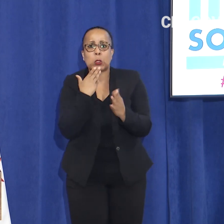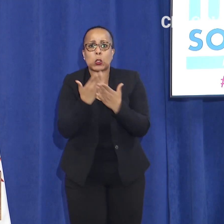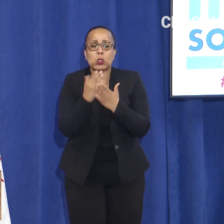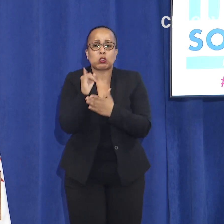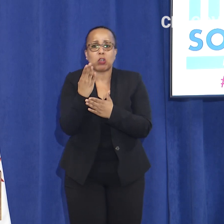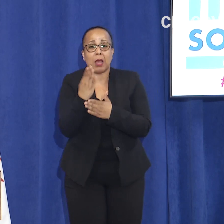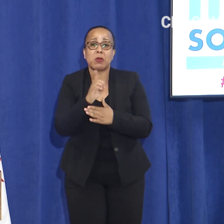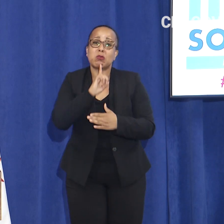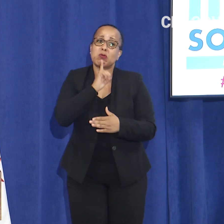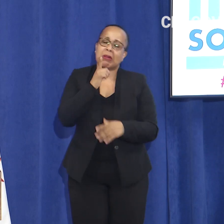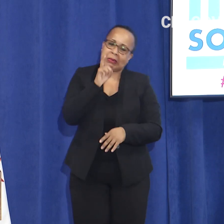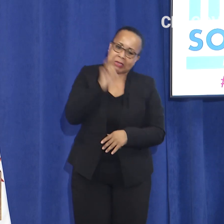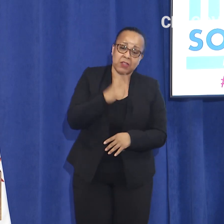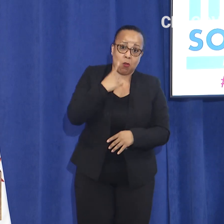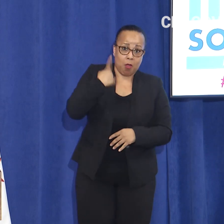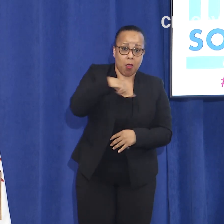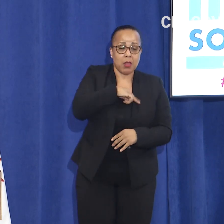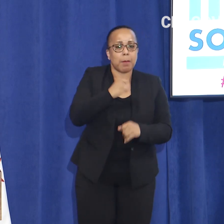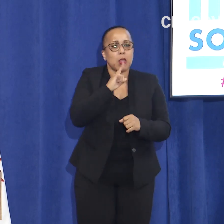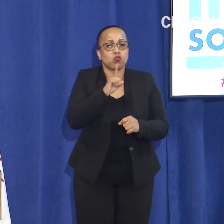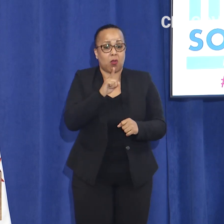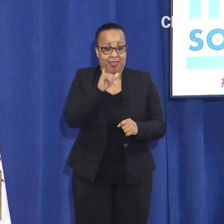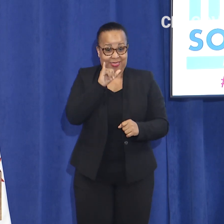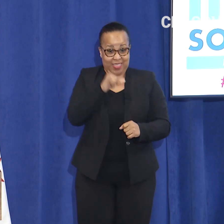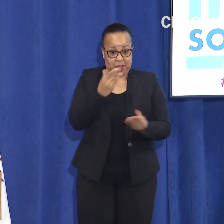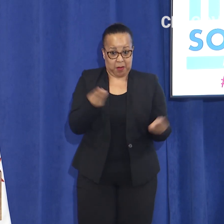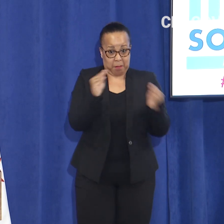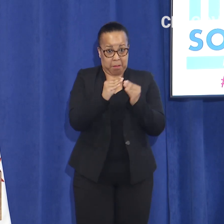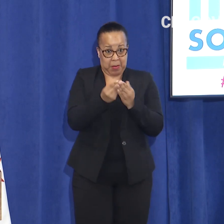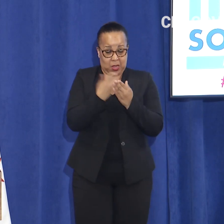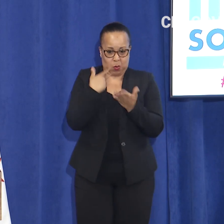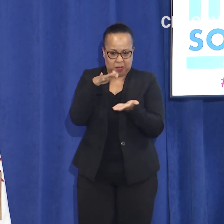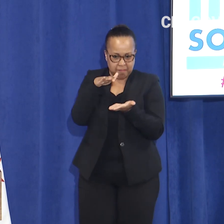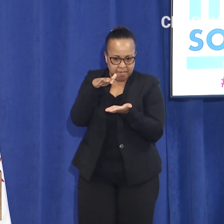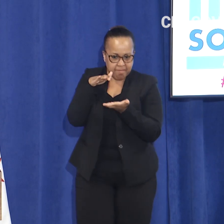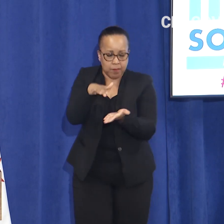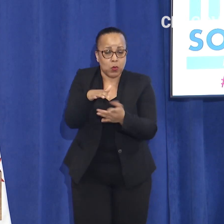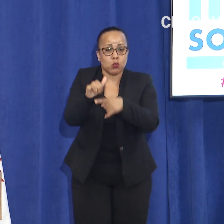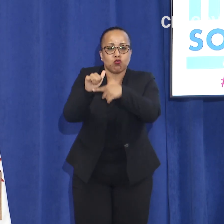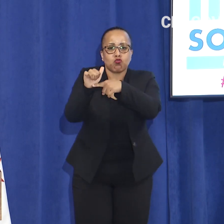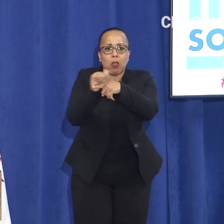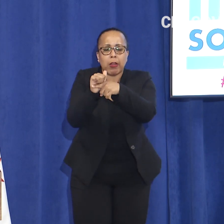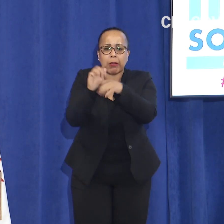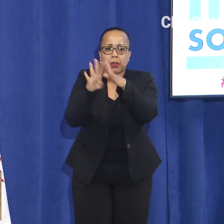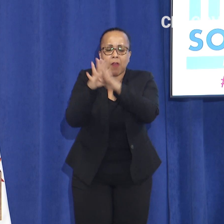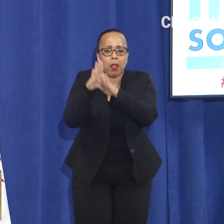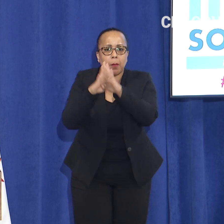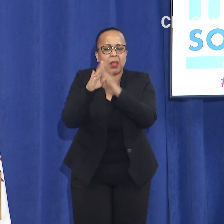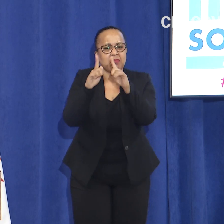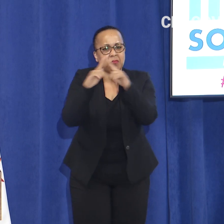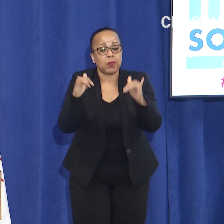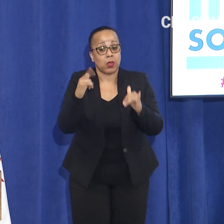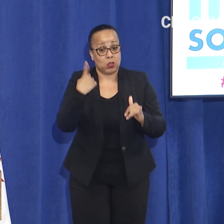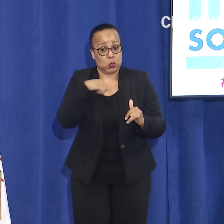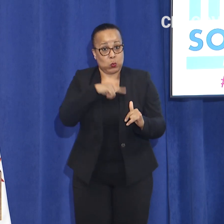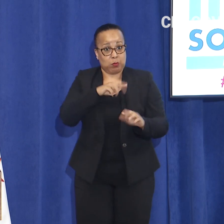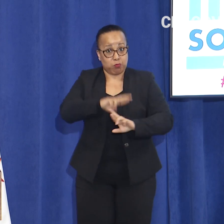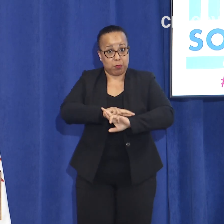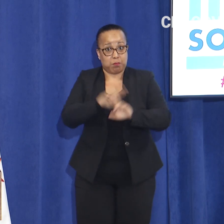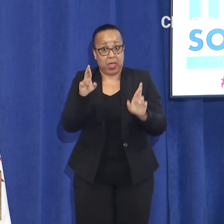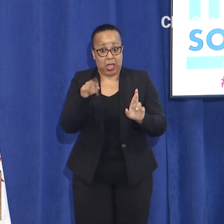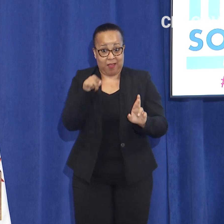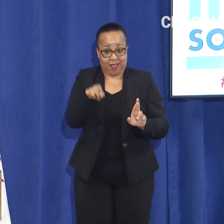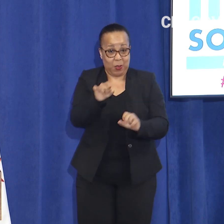is incumbent upon us to make sure that we're putting even more money into training and development so we prepare